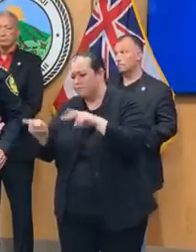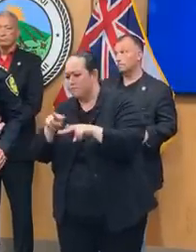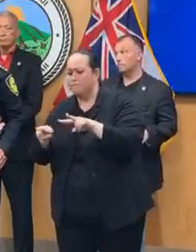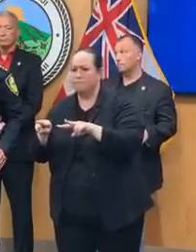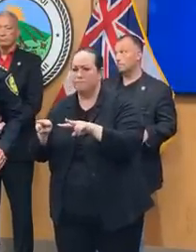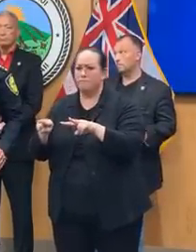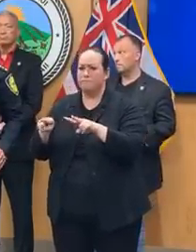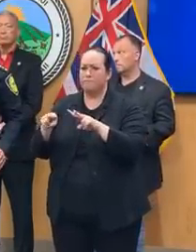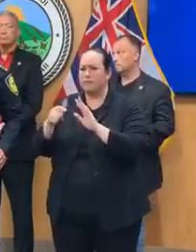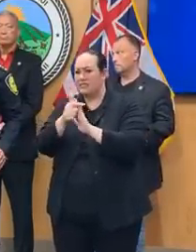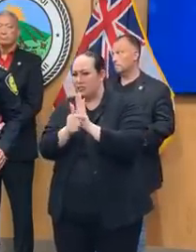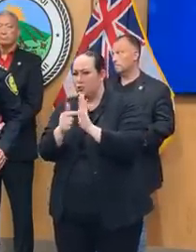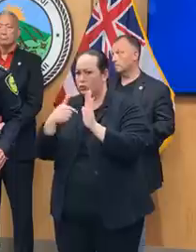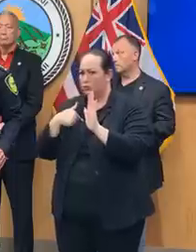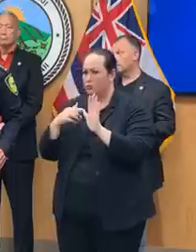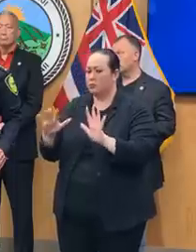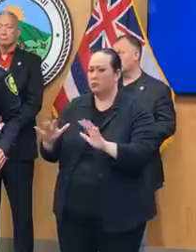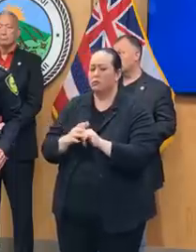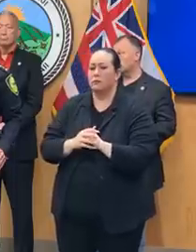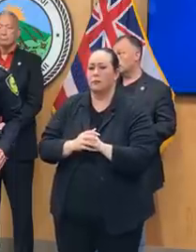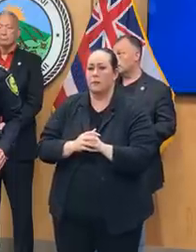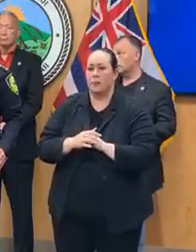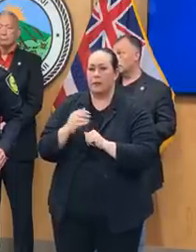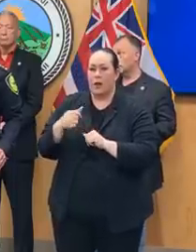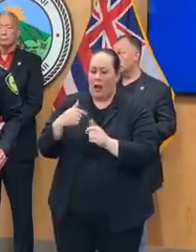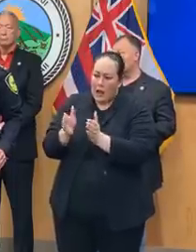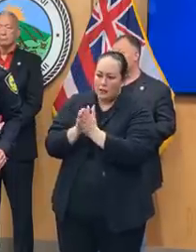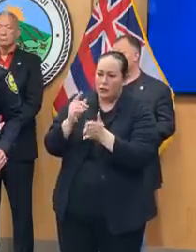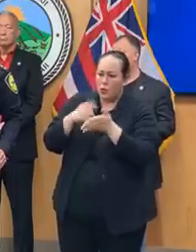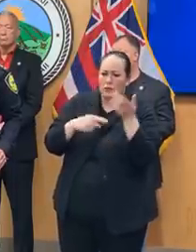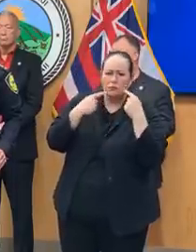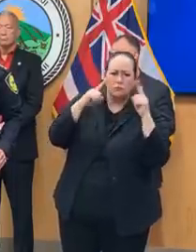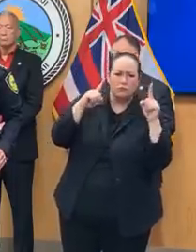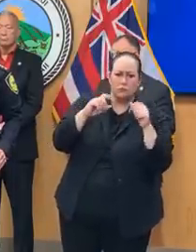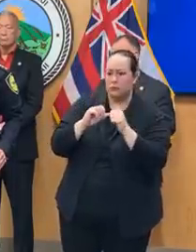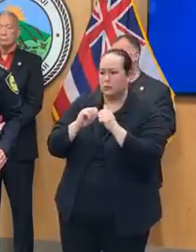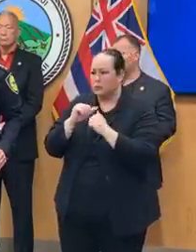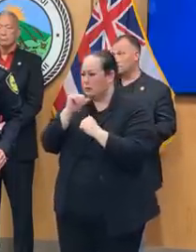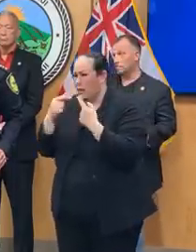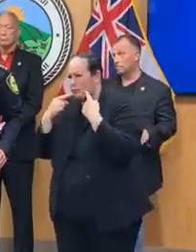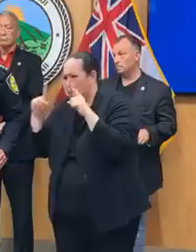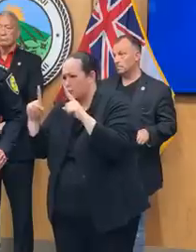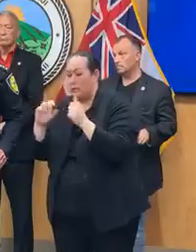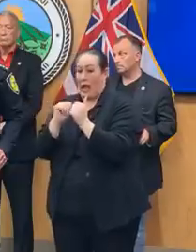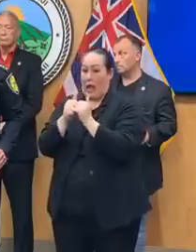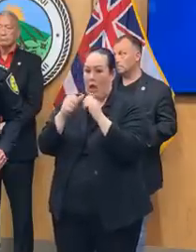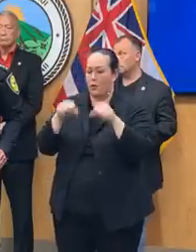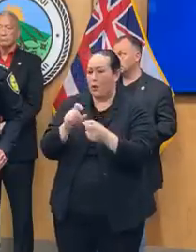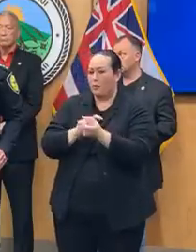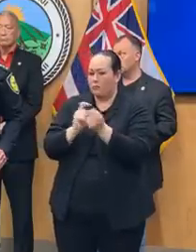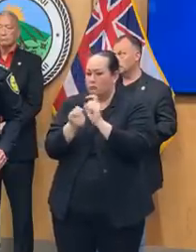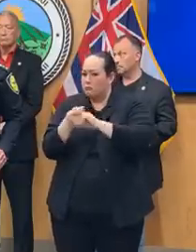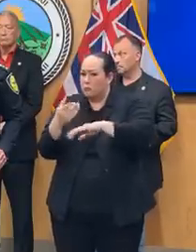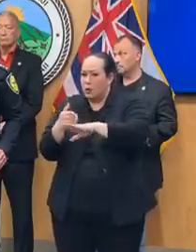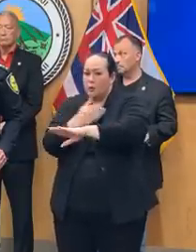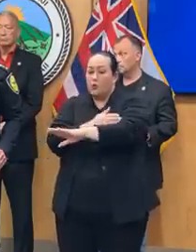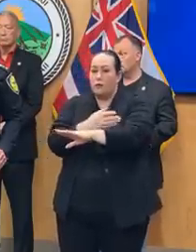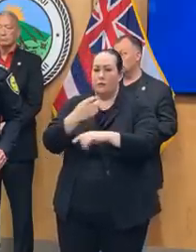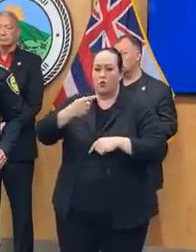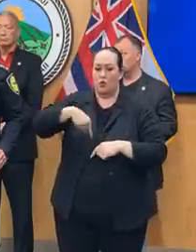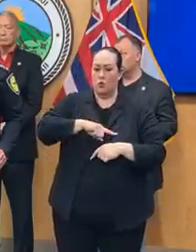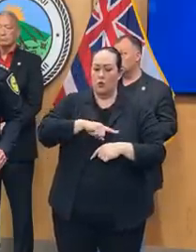doing is we're every day asking what's working, what's not, and how can we improve. And so we are going to adjust, and we are going to pivot, and we're going to be